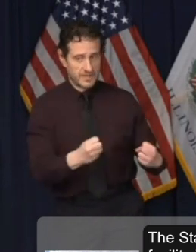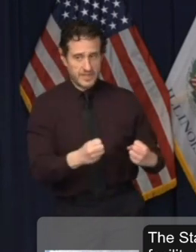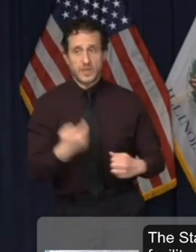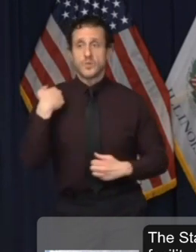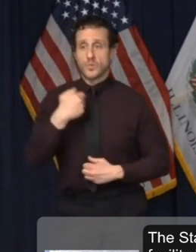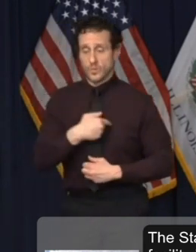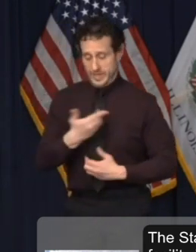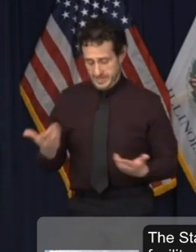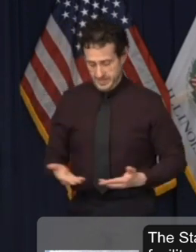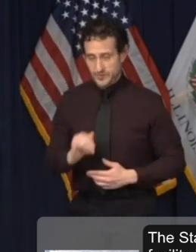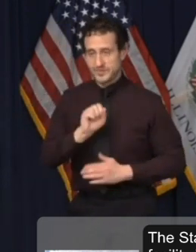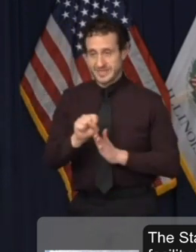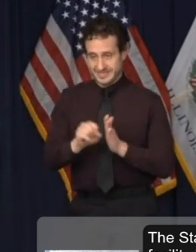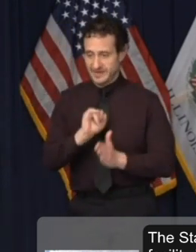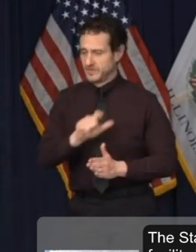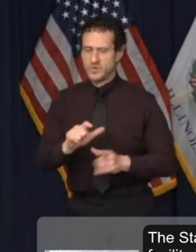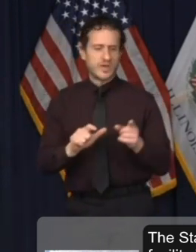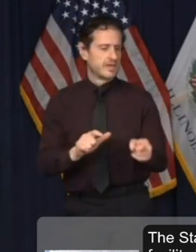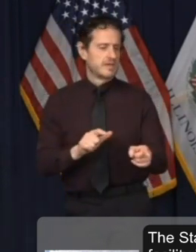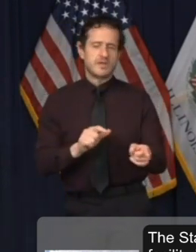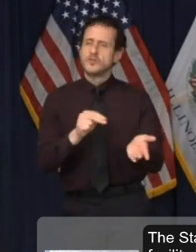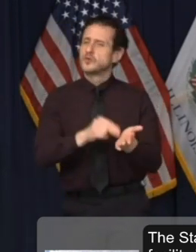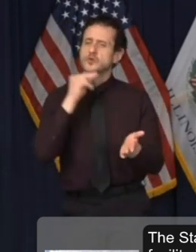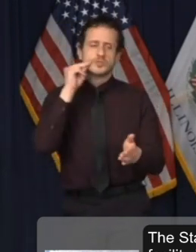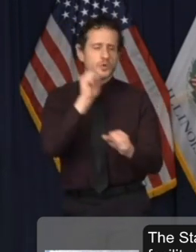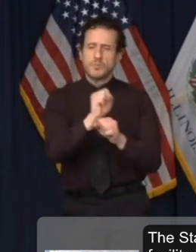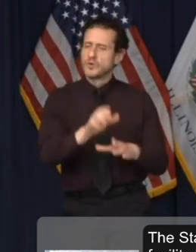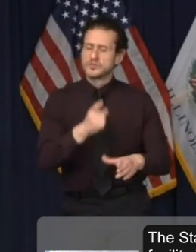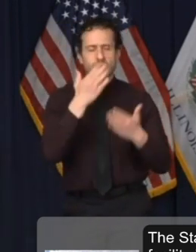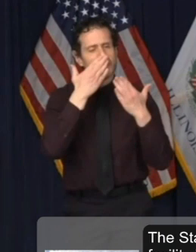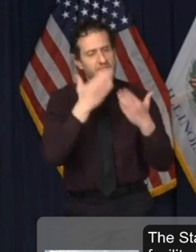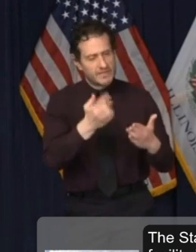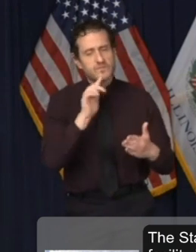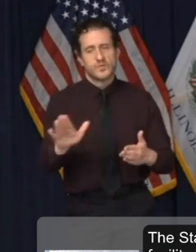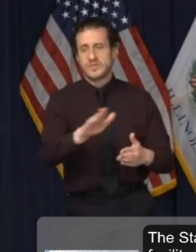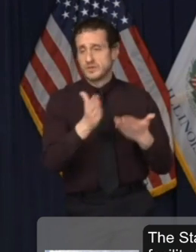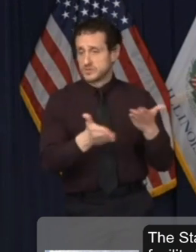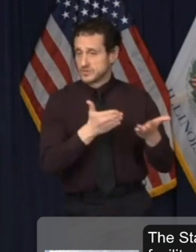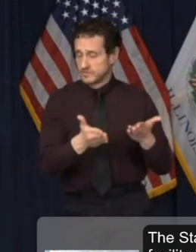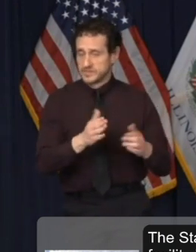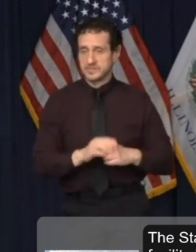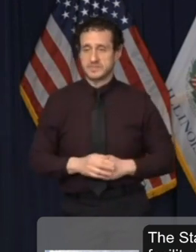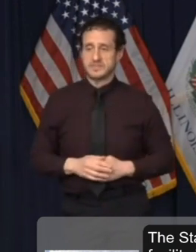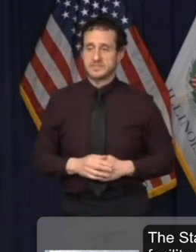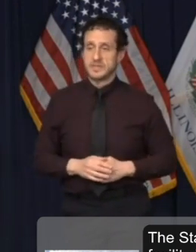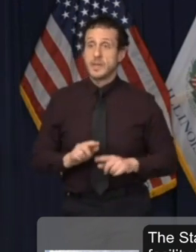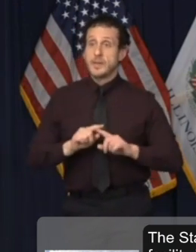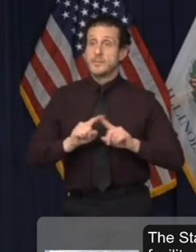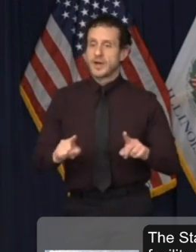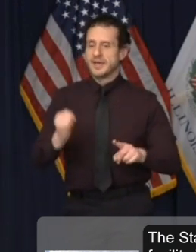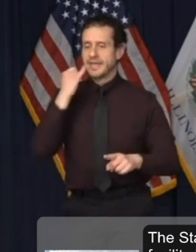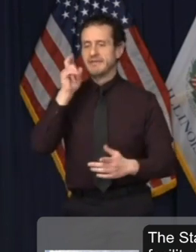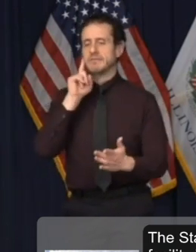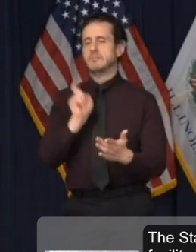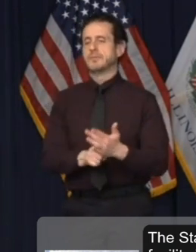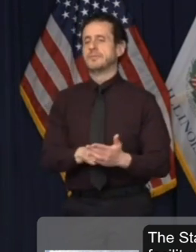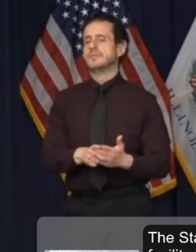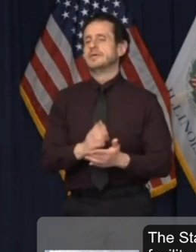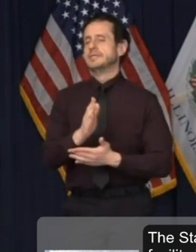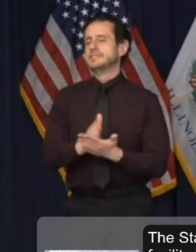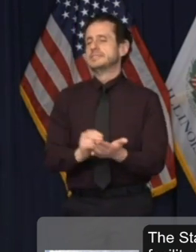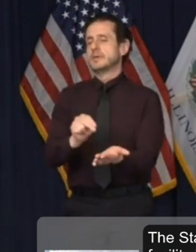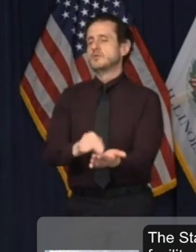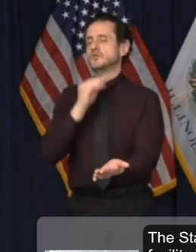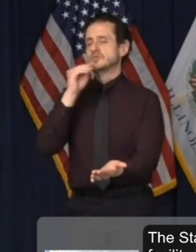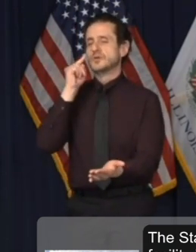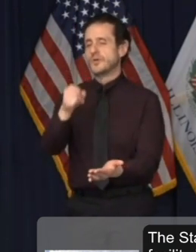state, are deeply grateful for their service. That said, we will not hesitate to hold any bad actors at the